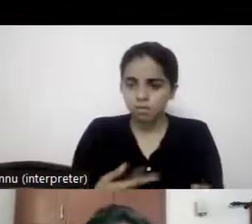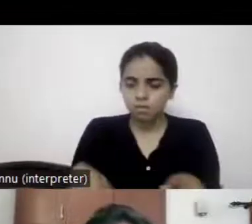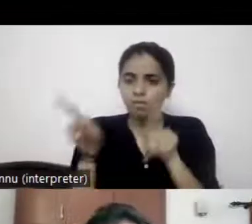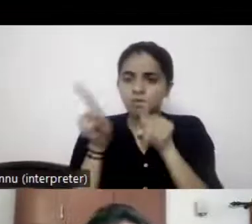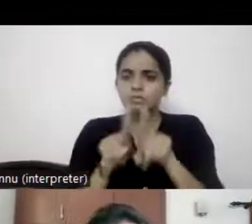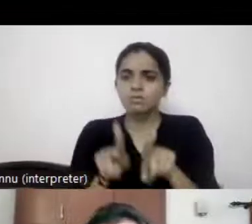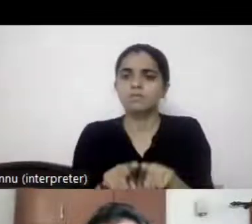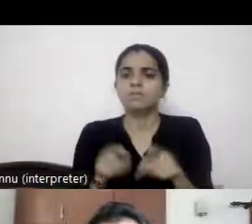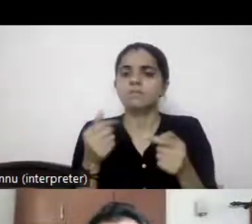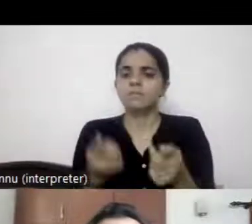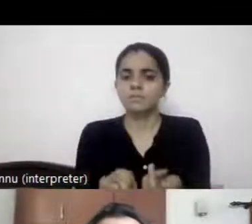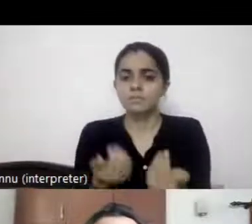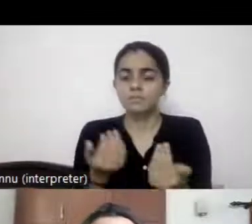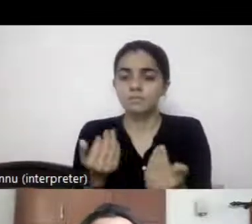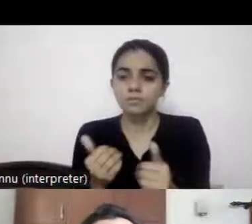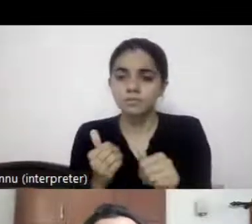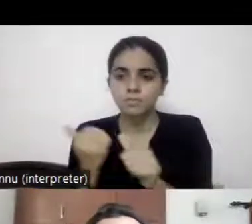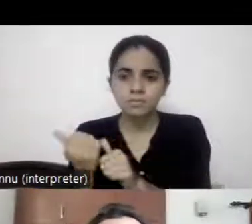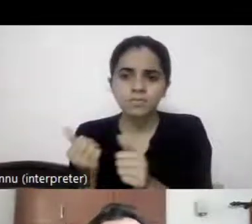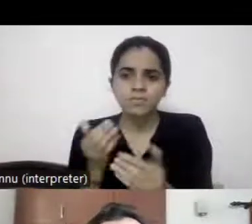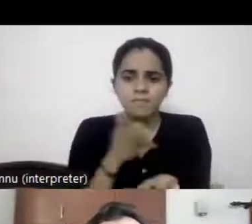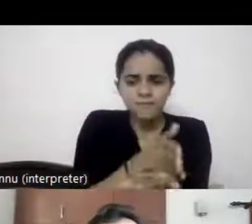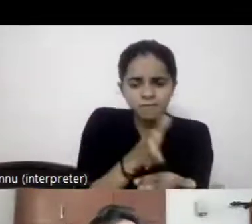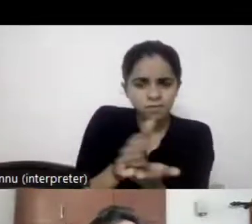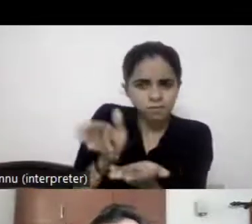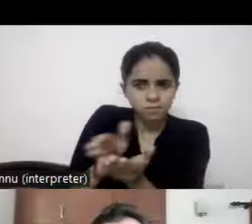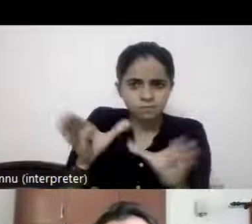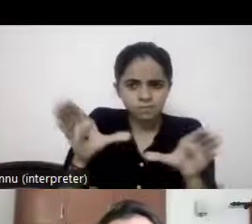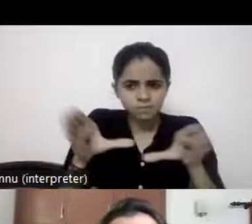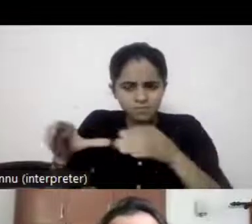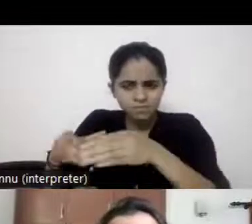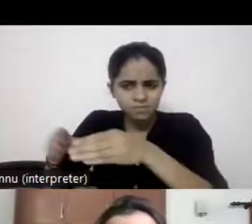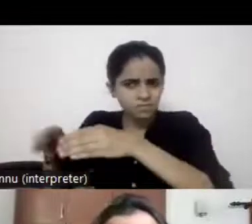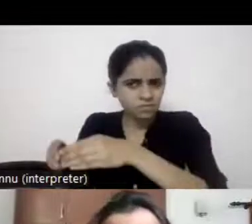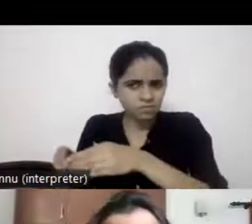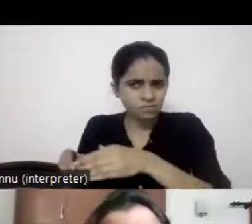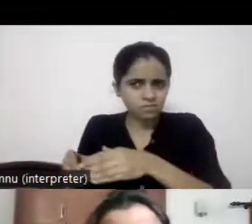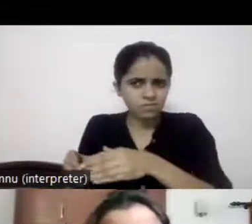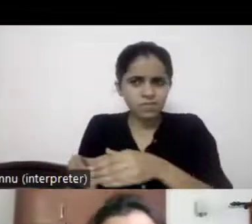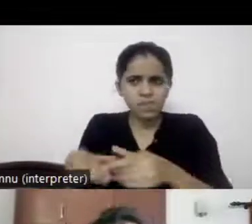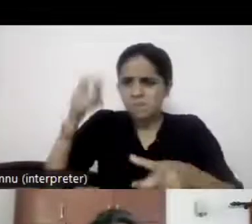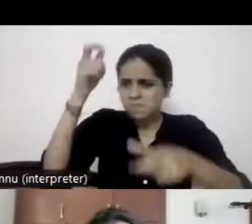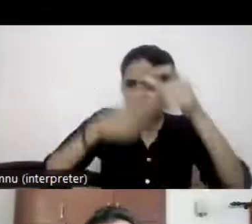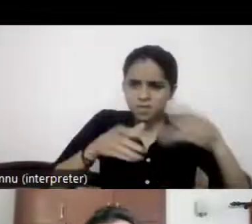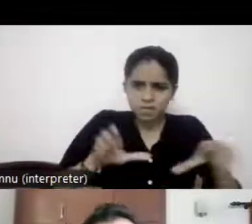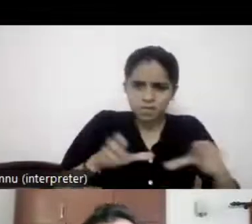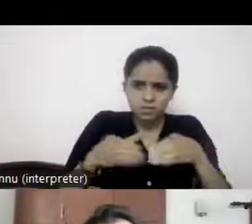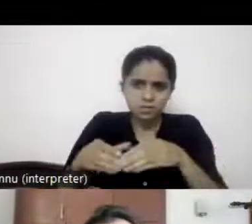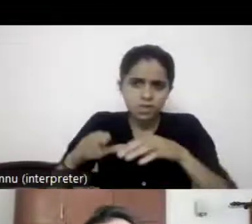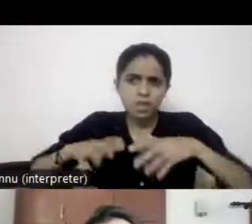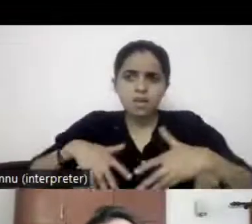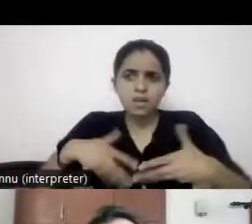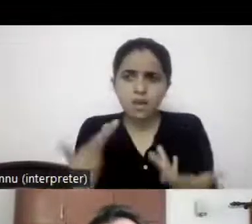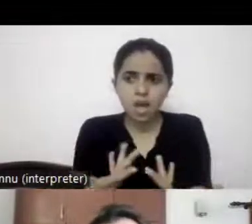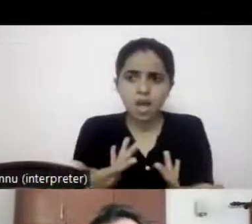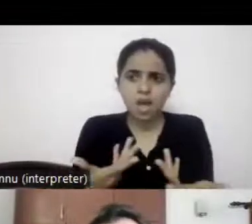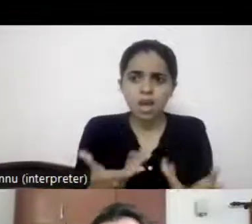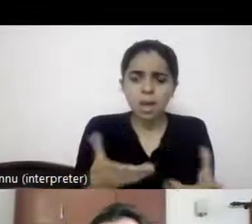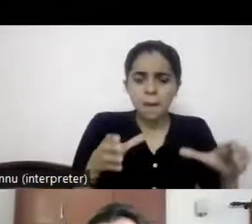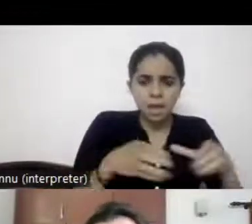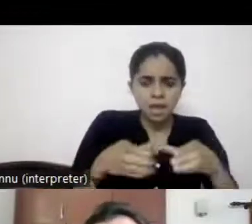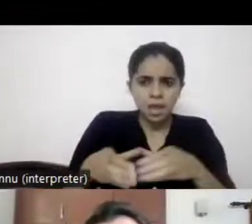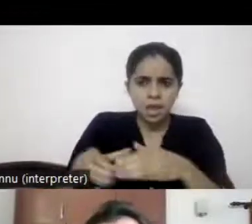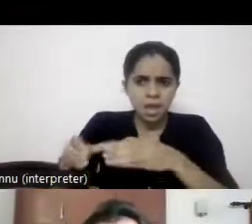have a look at it. And he divides the population. And he talks about how the population is divided